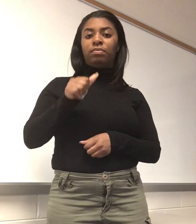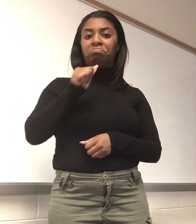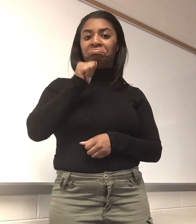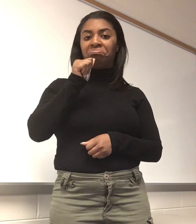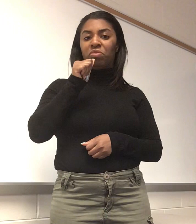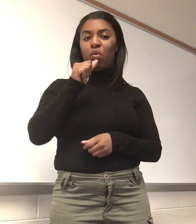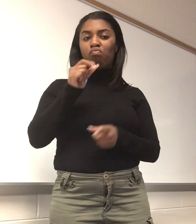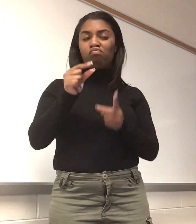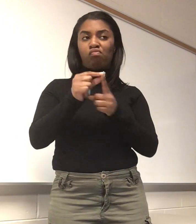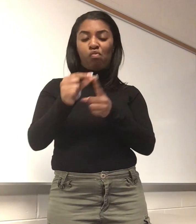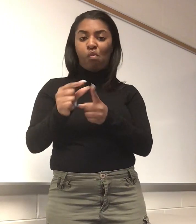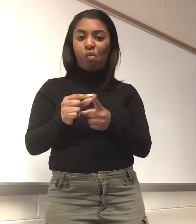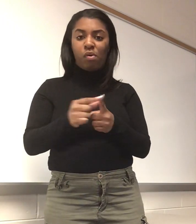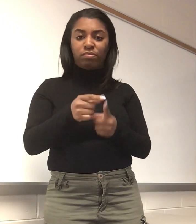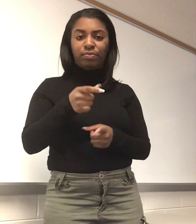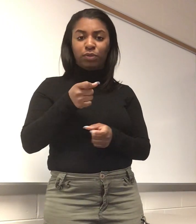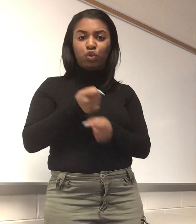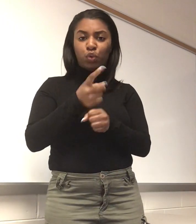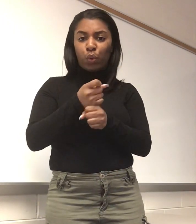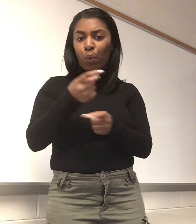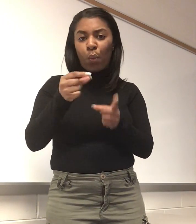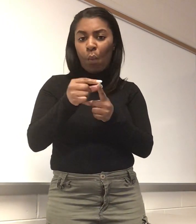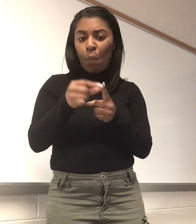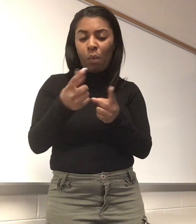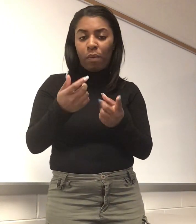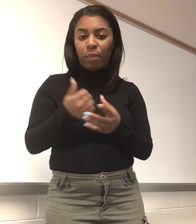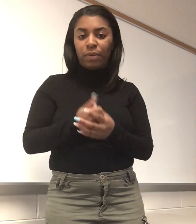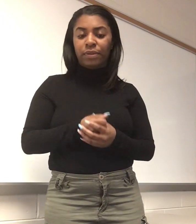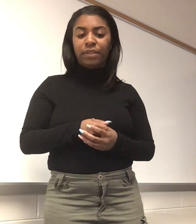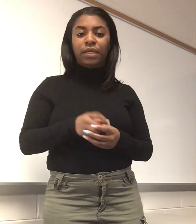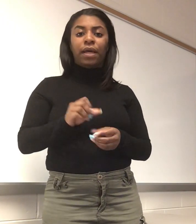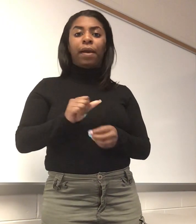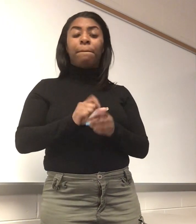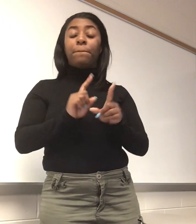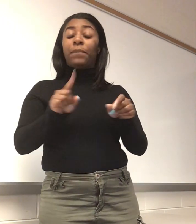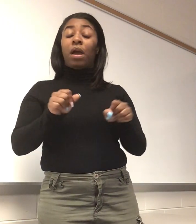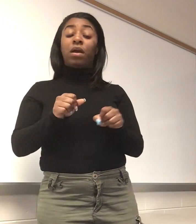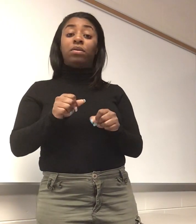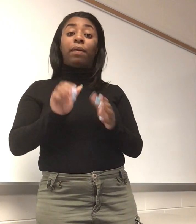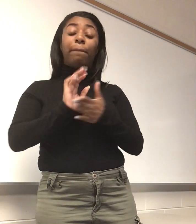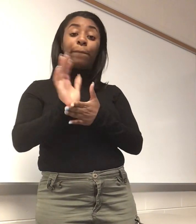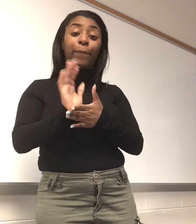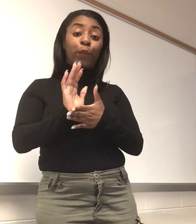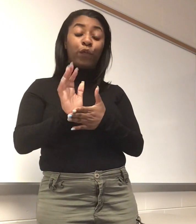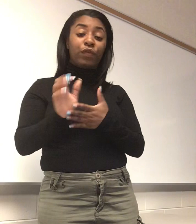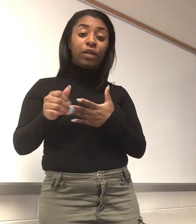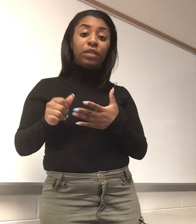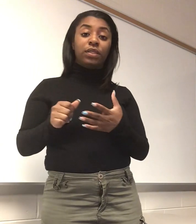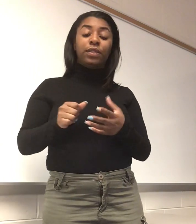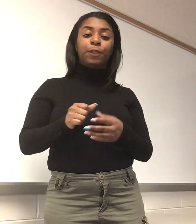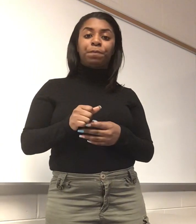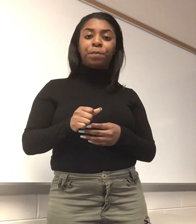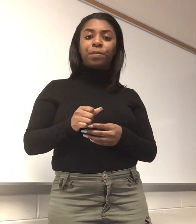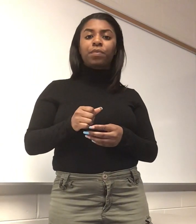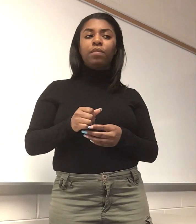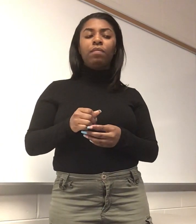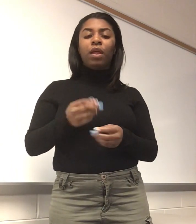the workers used mercury to shine them up, and they used their hands. They didn't use gloves with the mercury. Mercury is poisonous, and if you handle it too much, it can